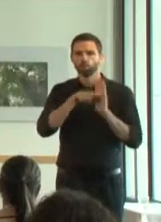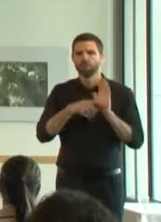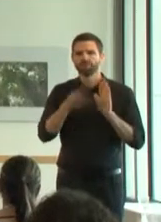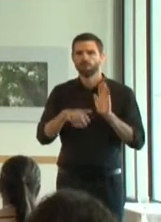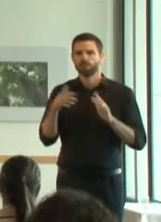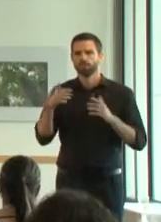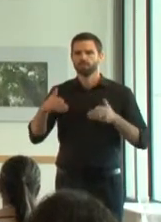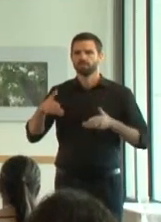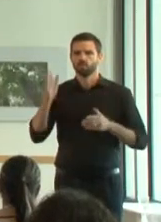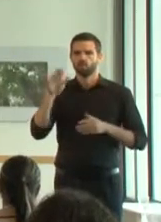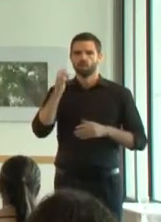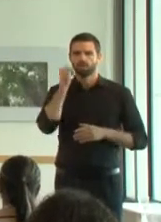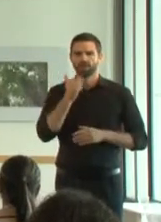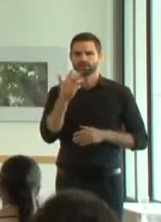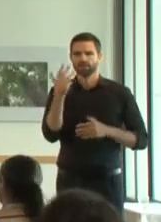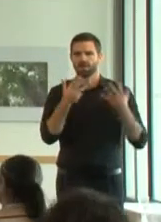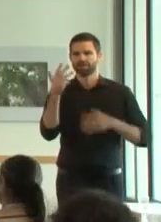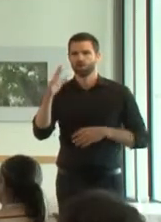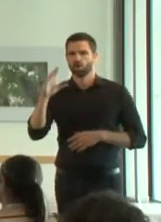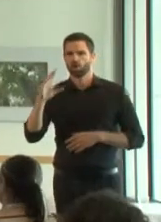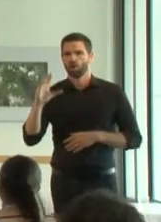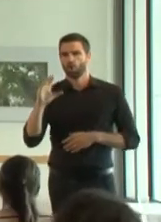christened the All Blacks. This is the actual thing. It's quite cool.